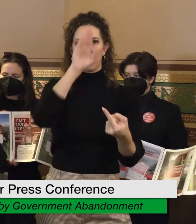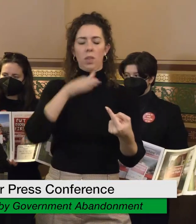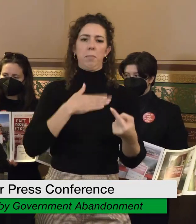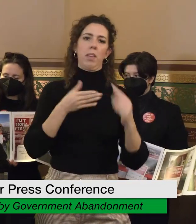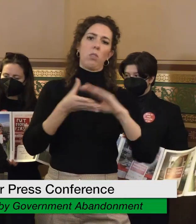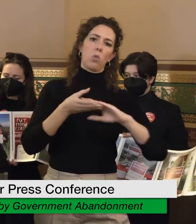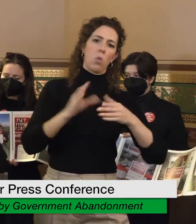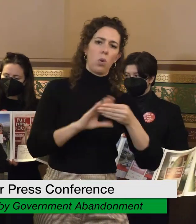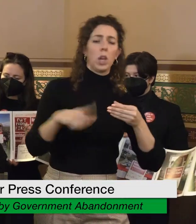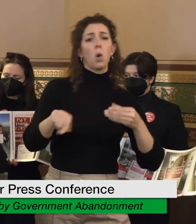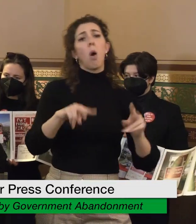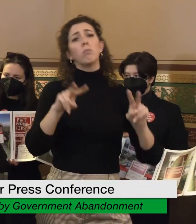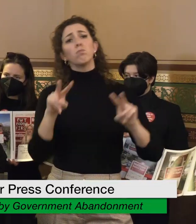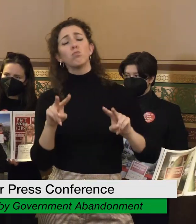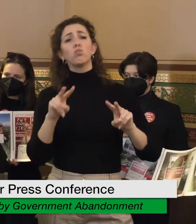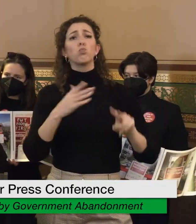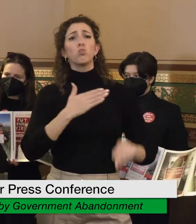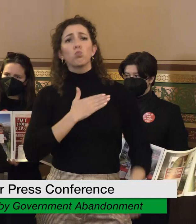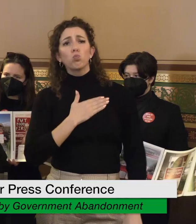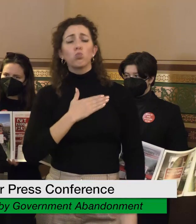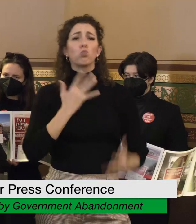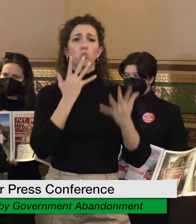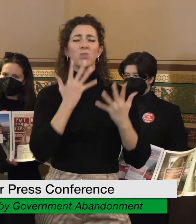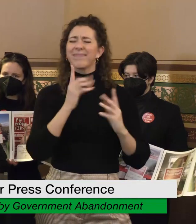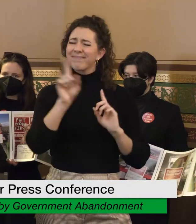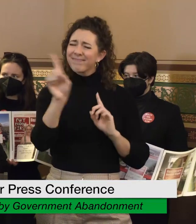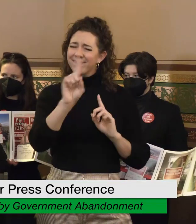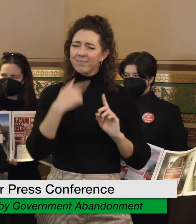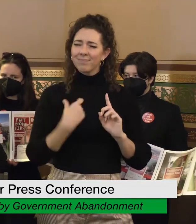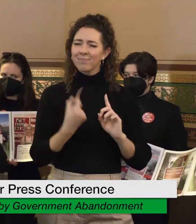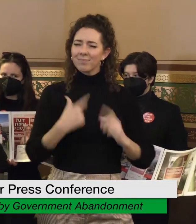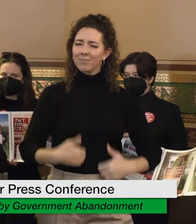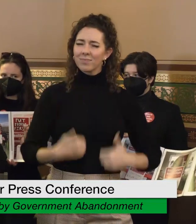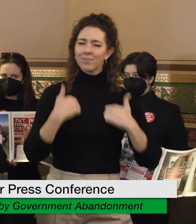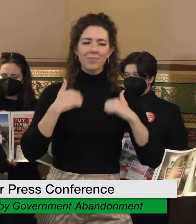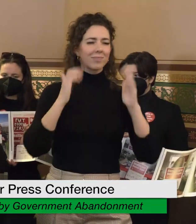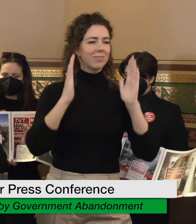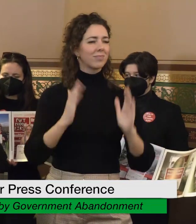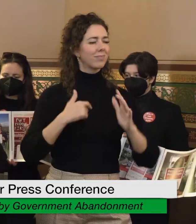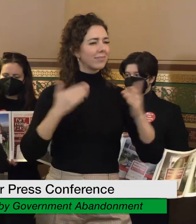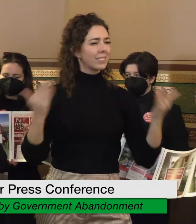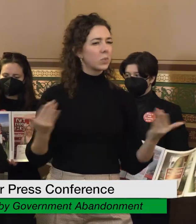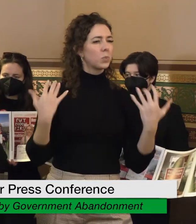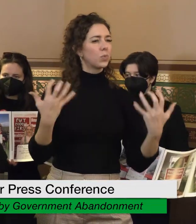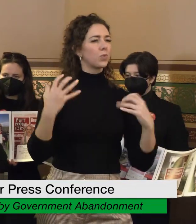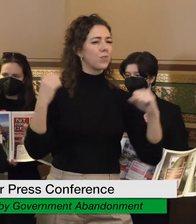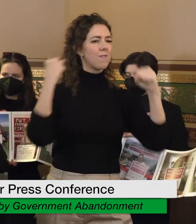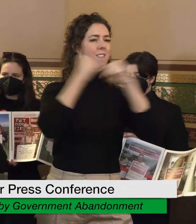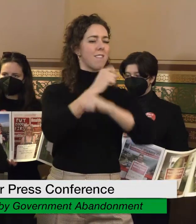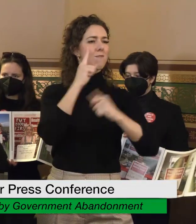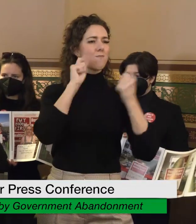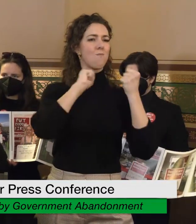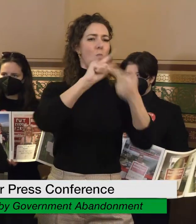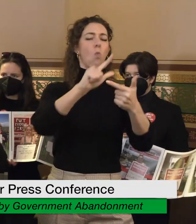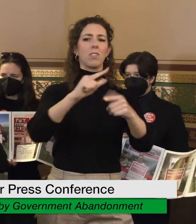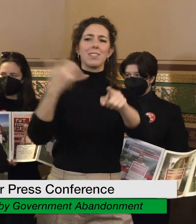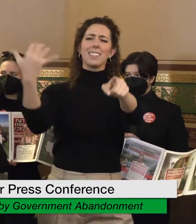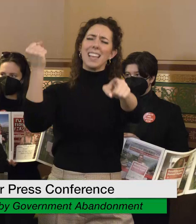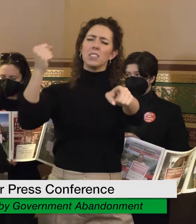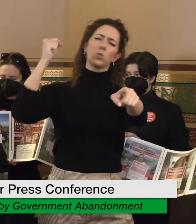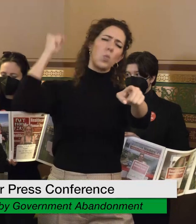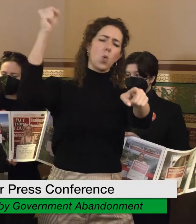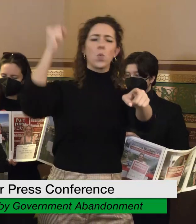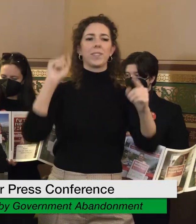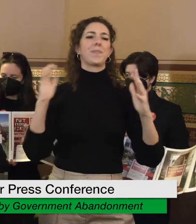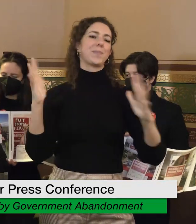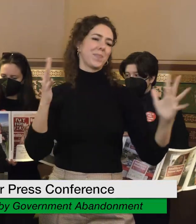sounds sad, but I am a survivor, and I'm here to fight for everybody else. Yeah.